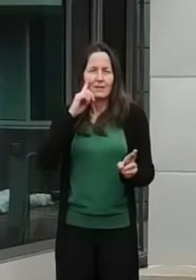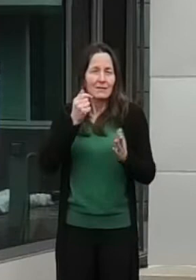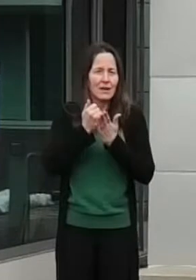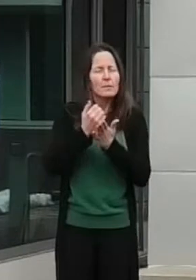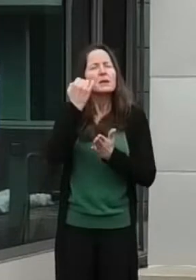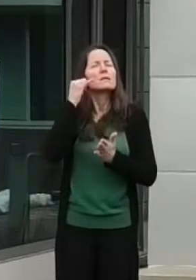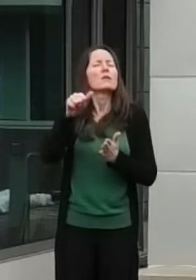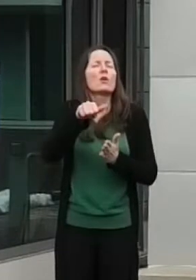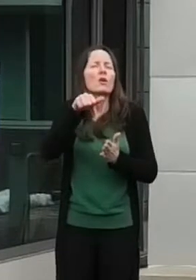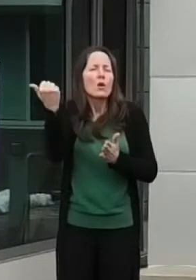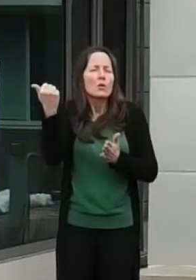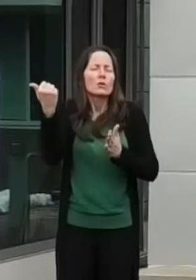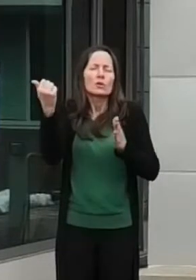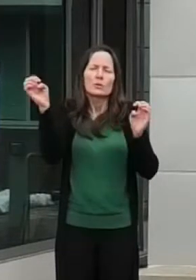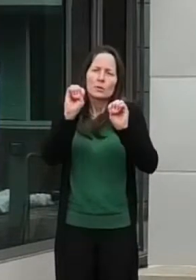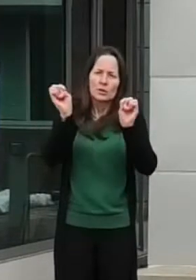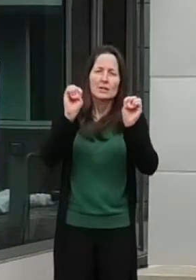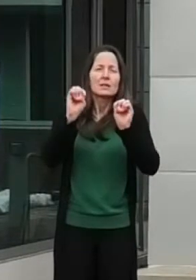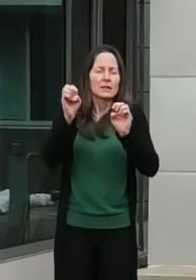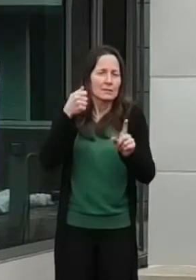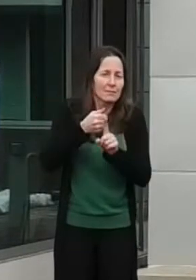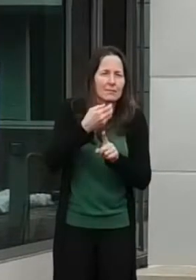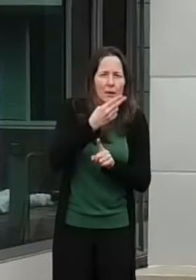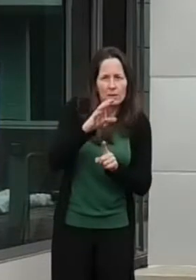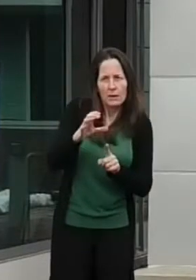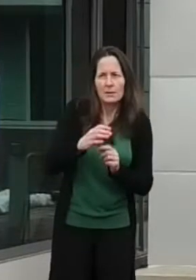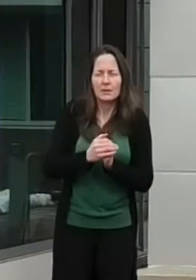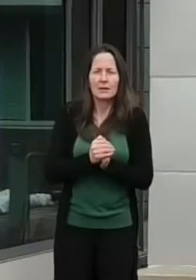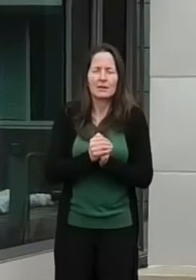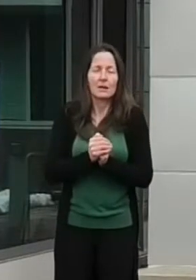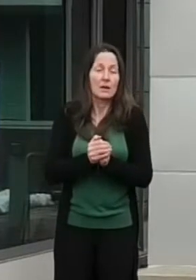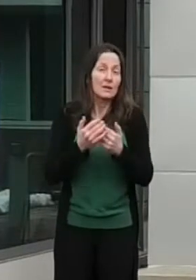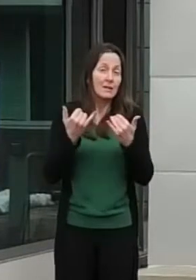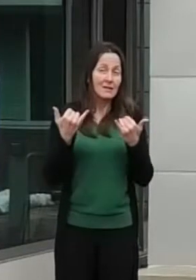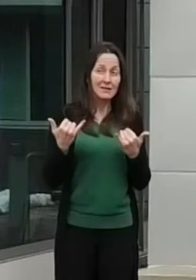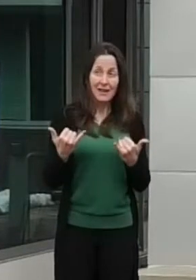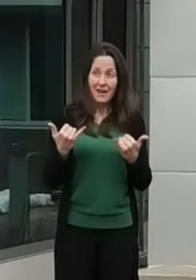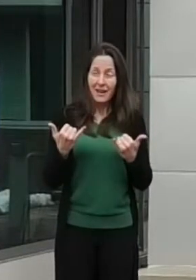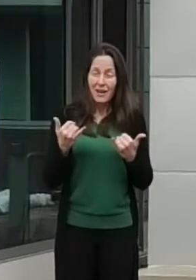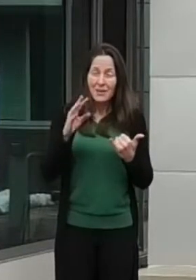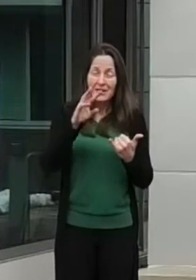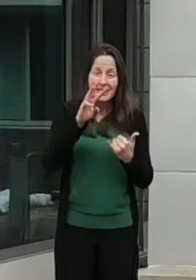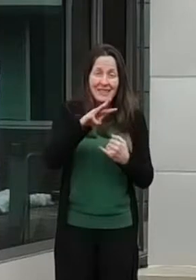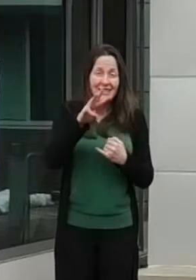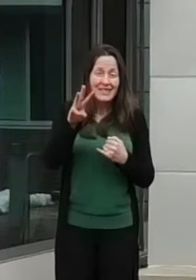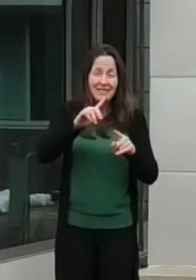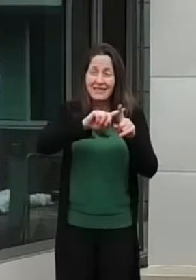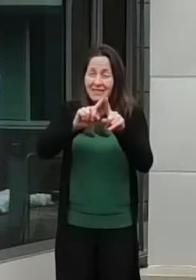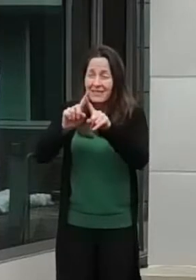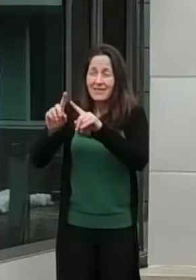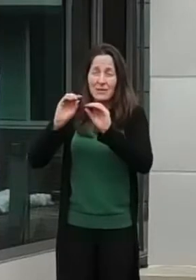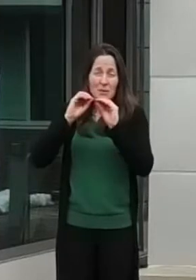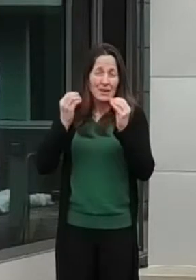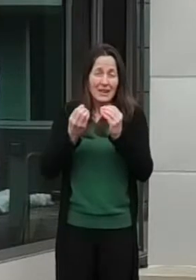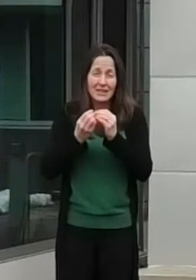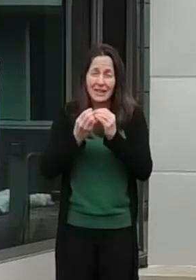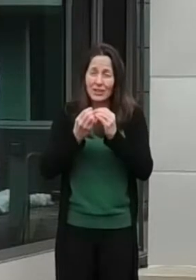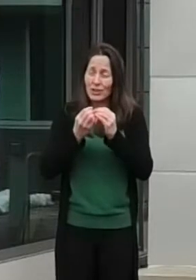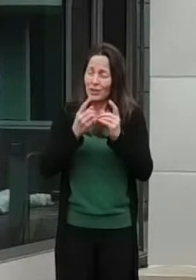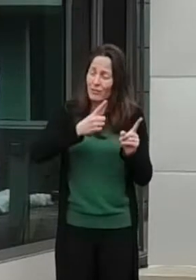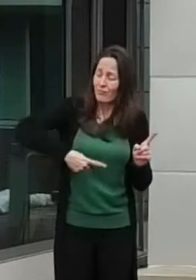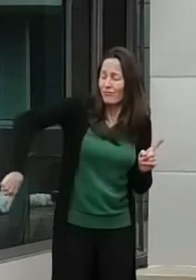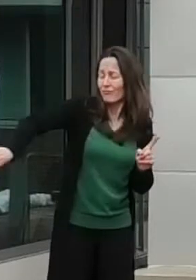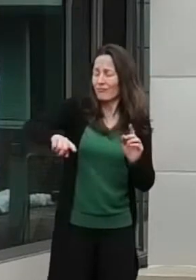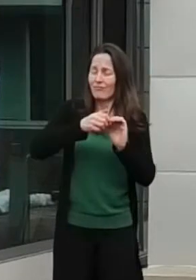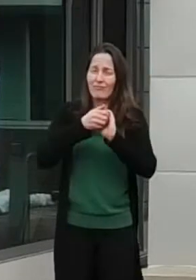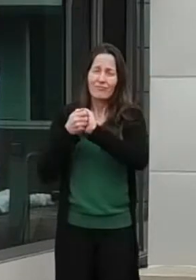in Howard County. And now we're 66 organizations strong. 66. And every